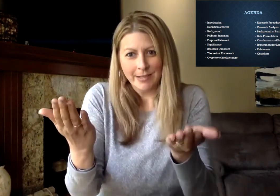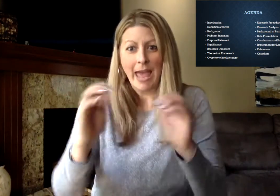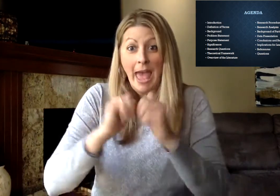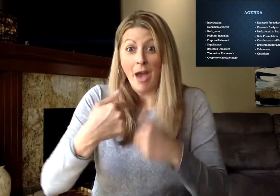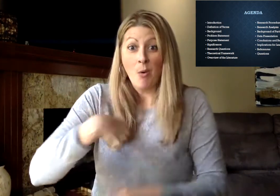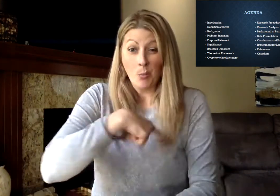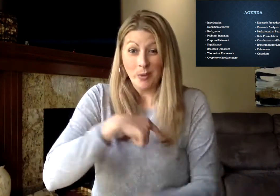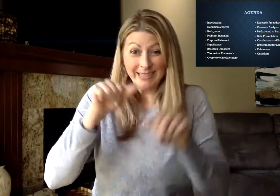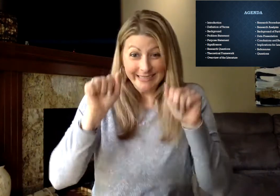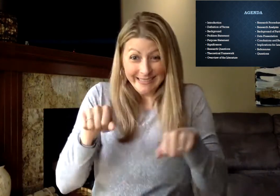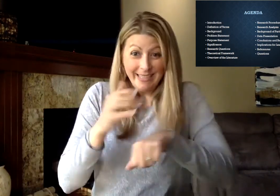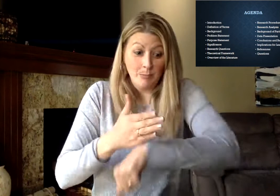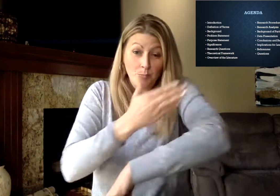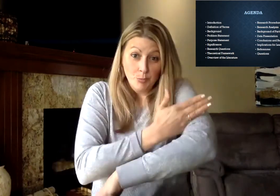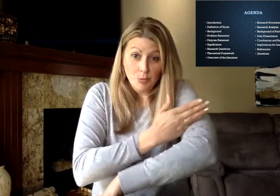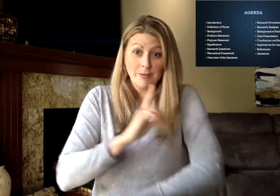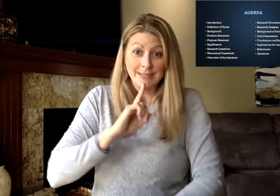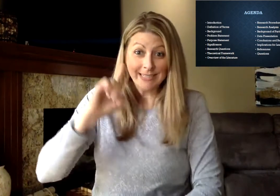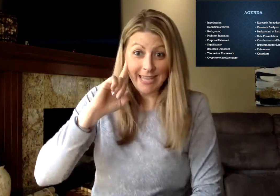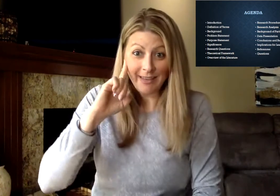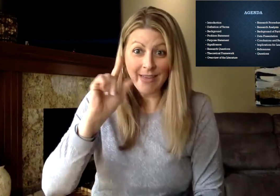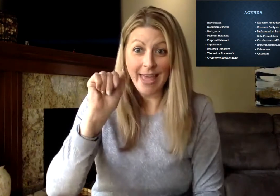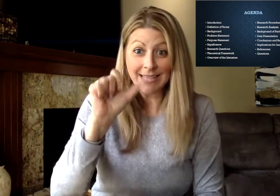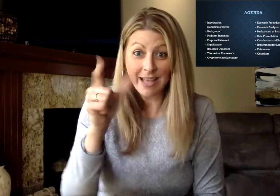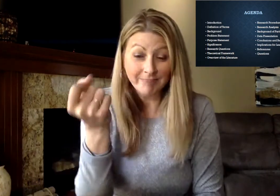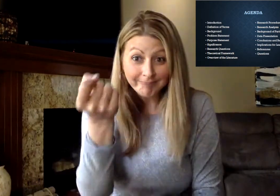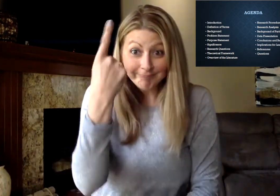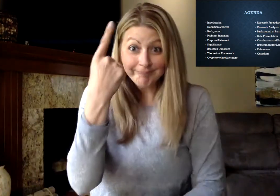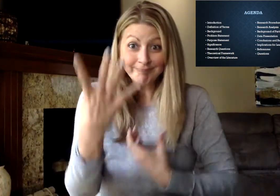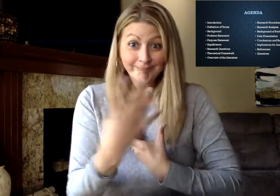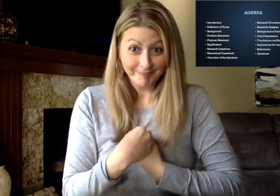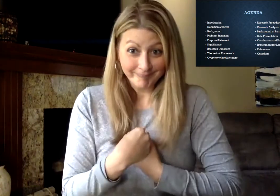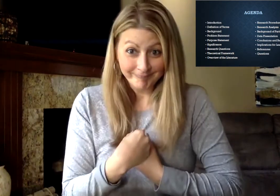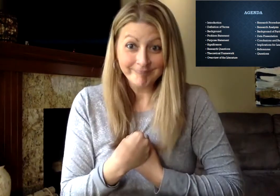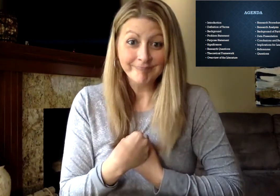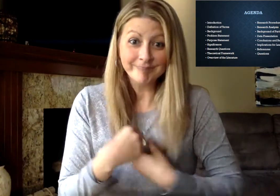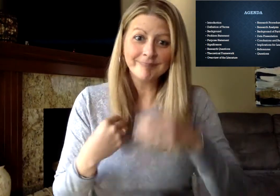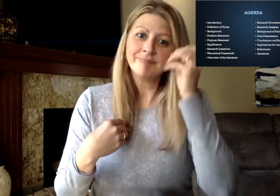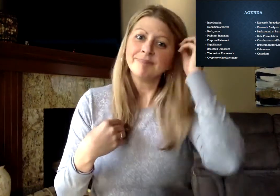some recommendations of how we can improve deaf ASL literacy.